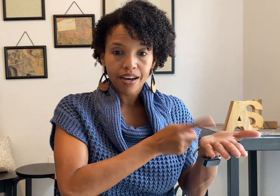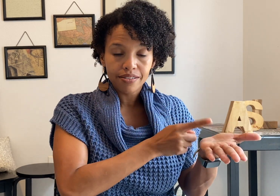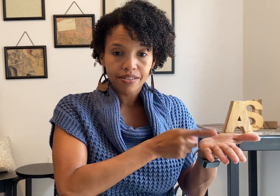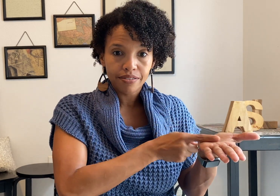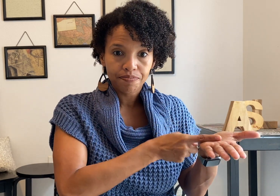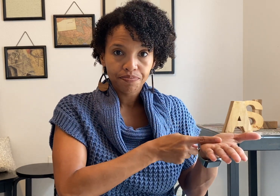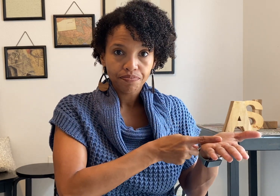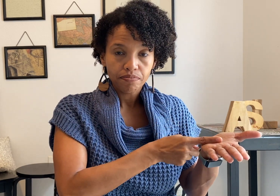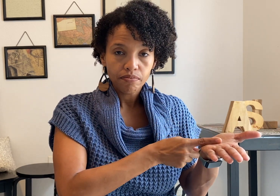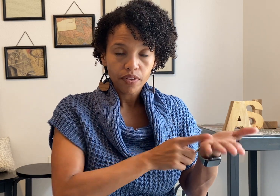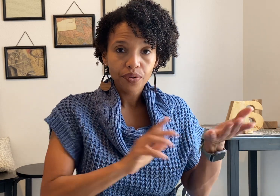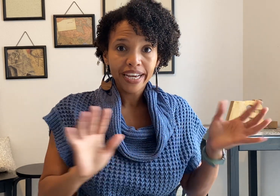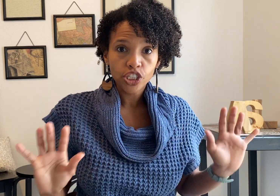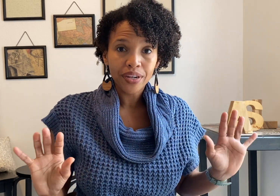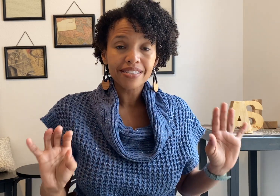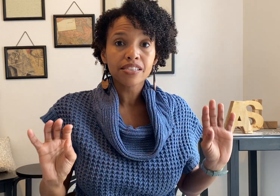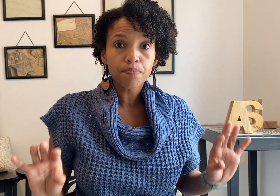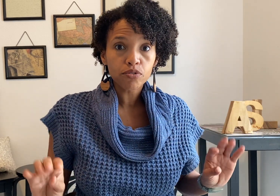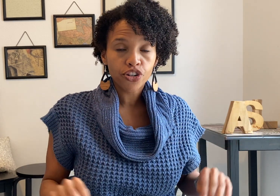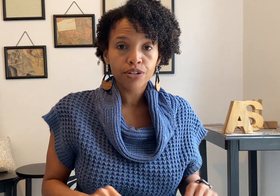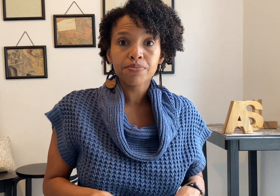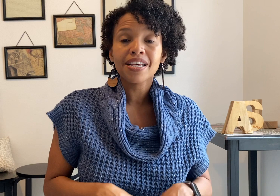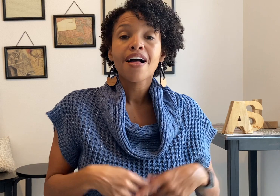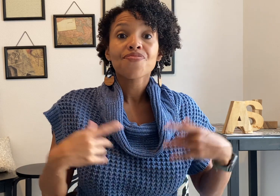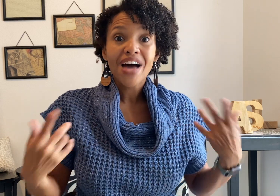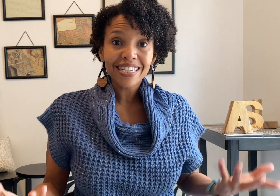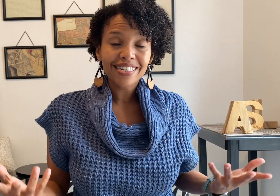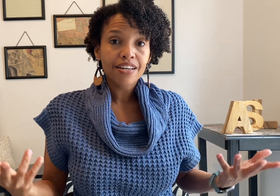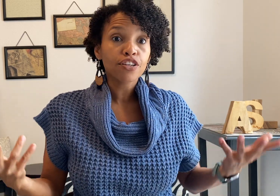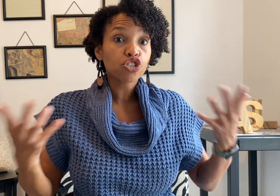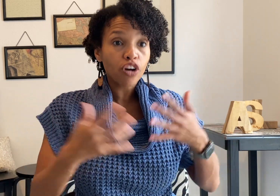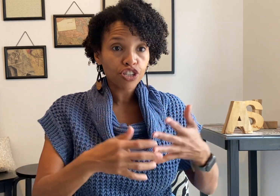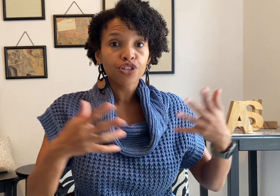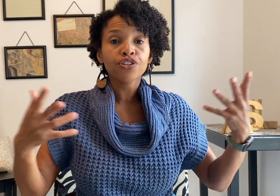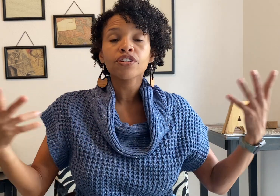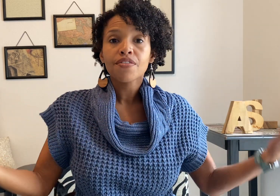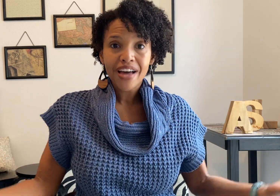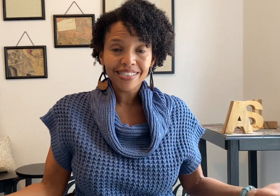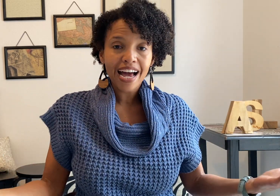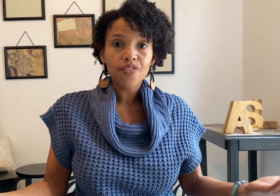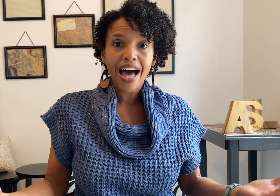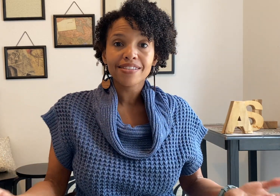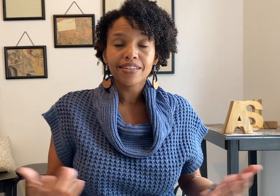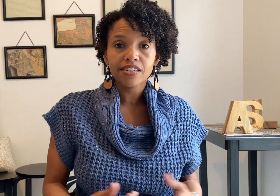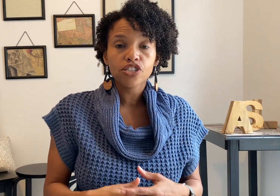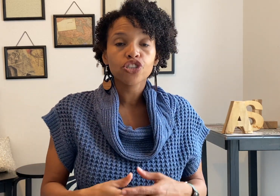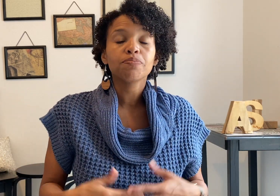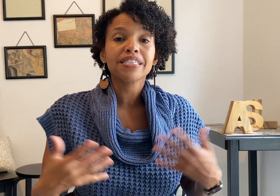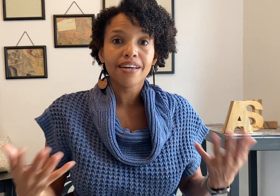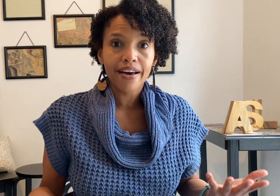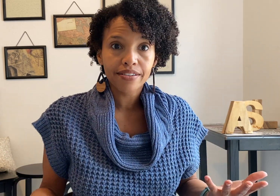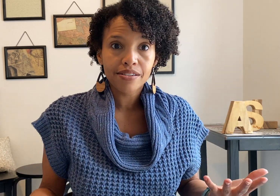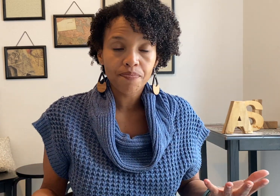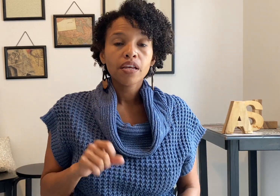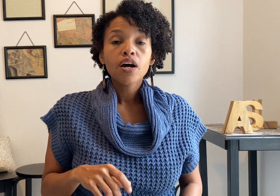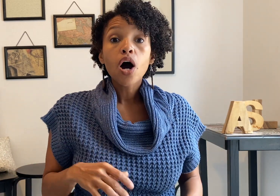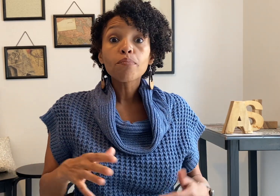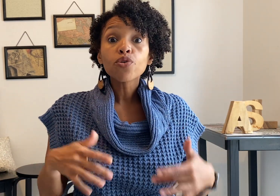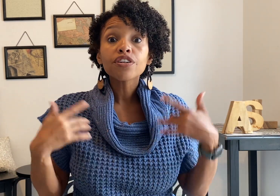discuss. Okay, so in simple terms, that's the structure, that's how that sentence could be signed. A more